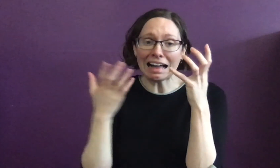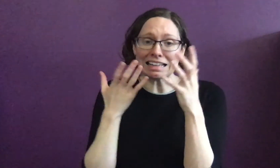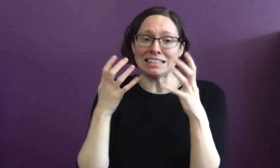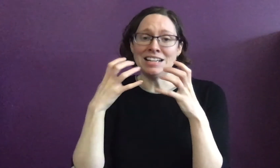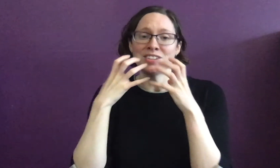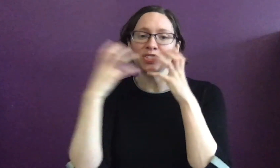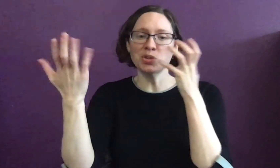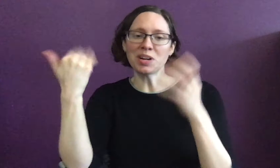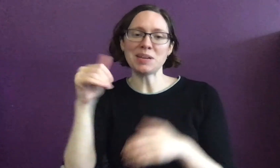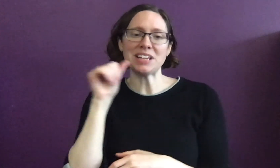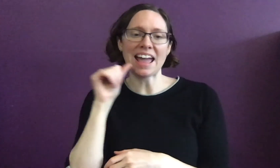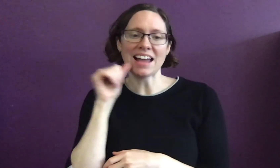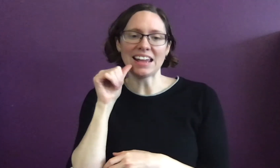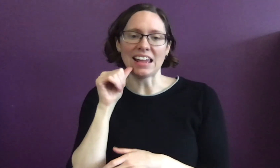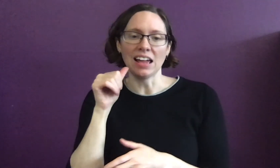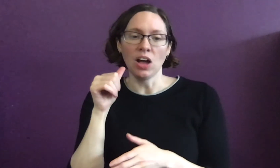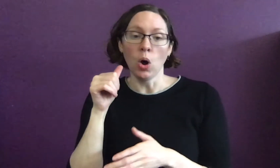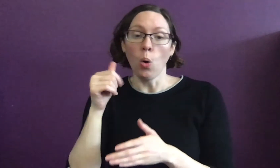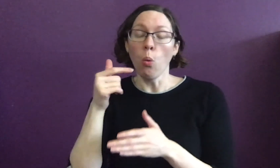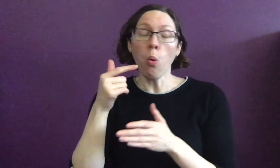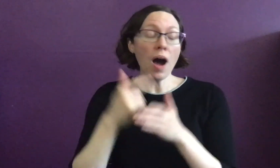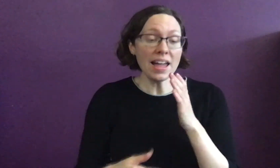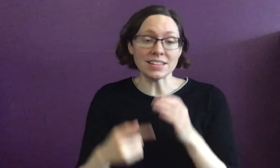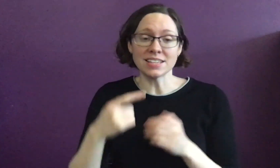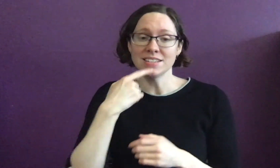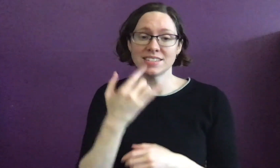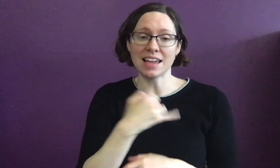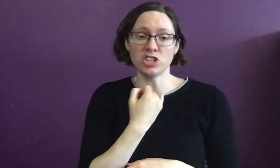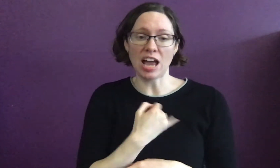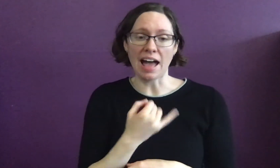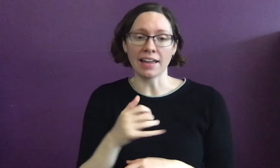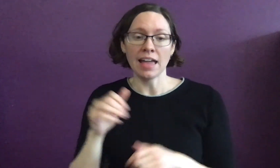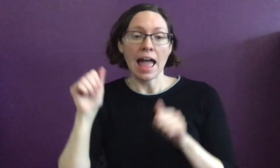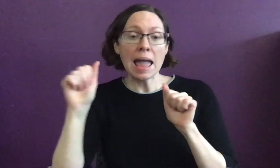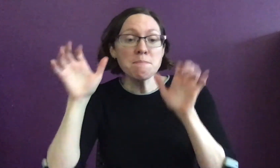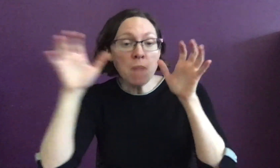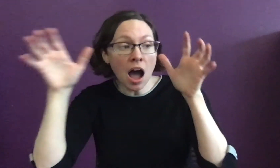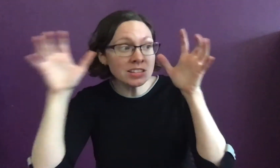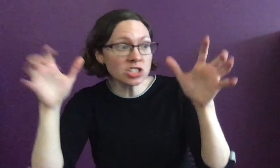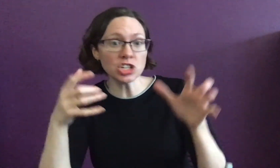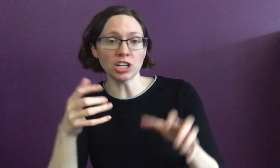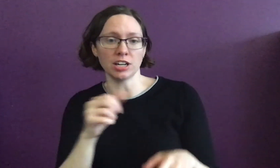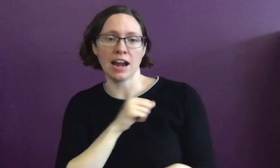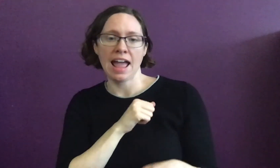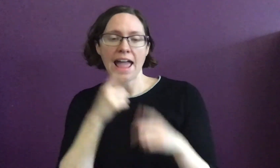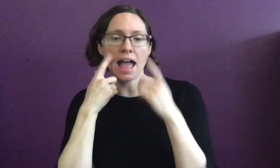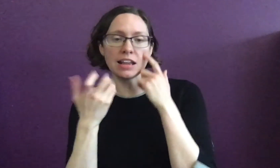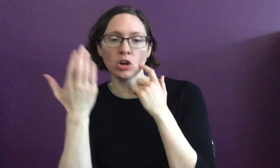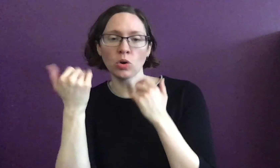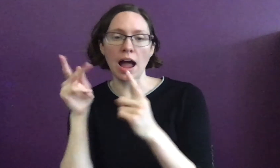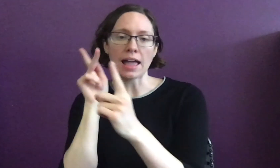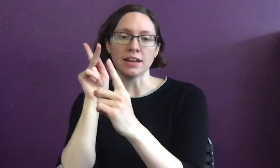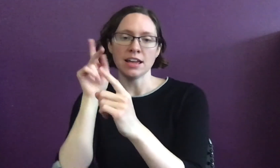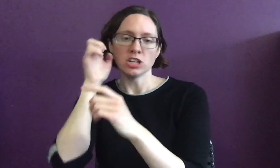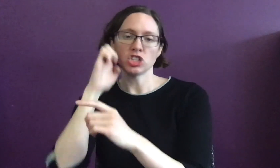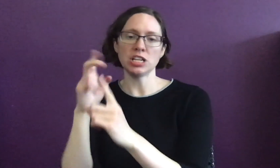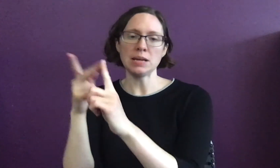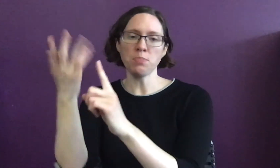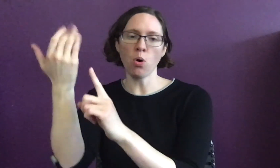"Ah!" screamed Annie. "What?" said Jack. "A monster!" Annie cried. She